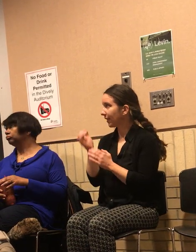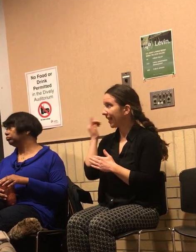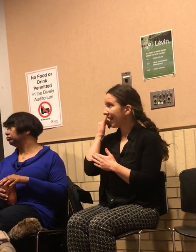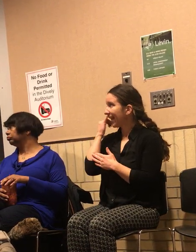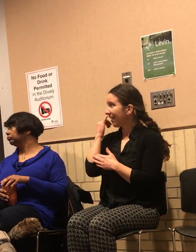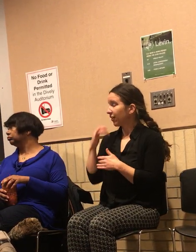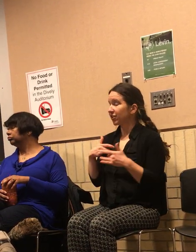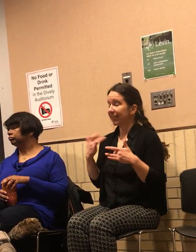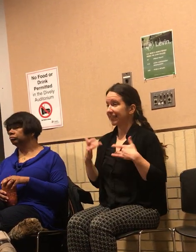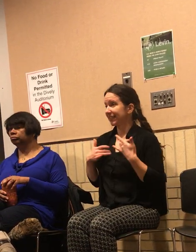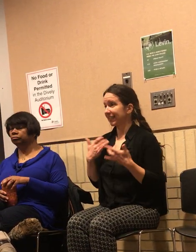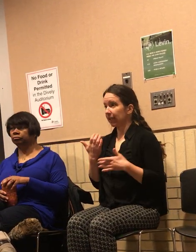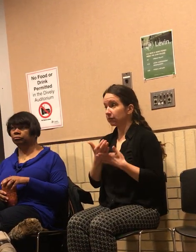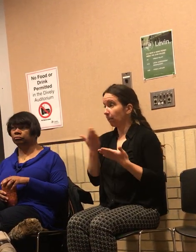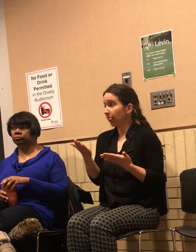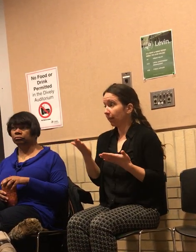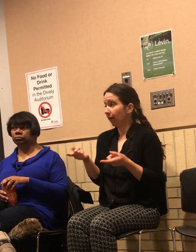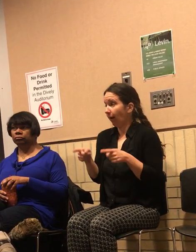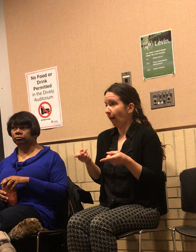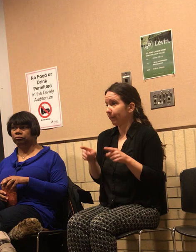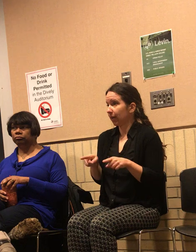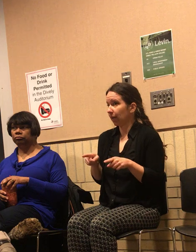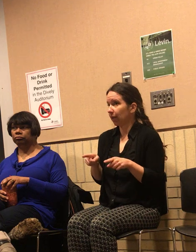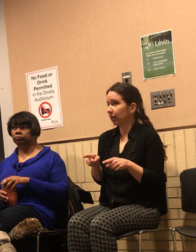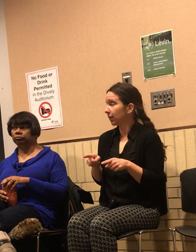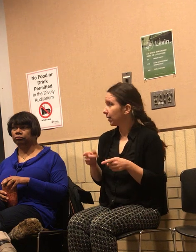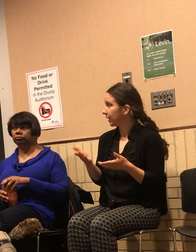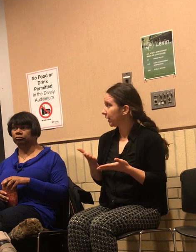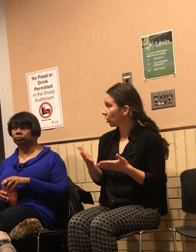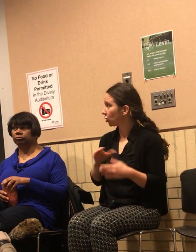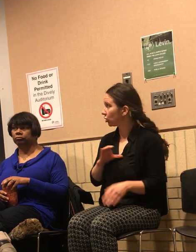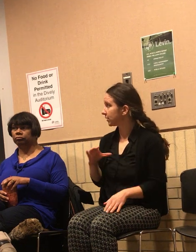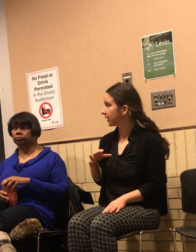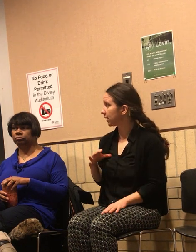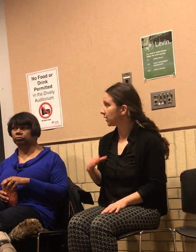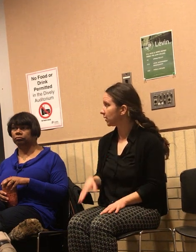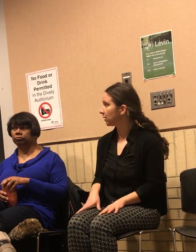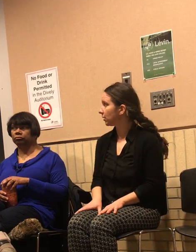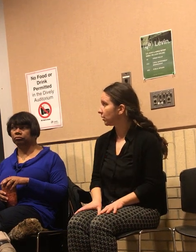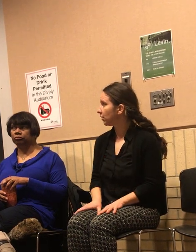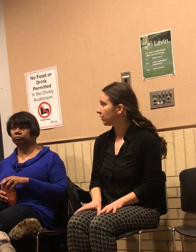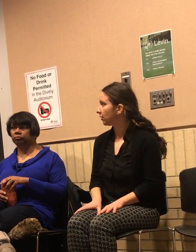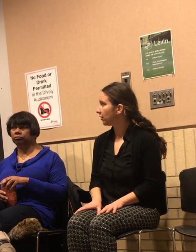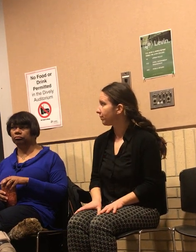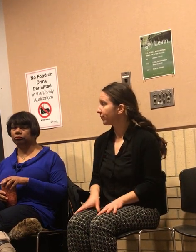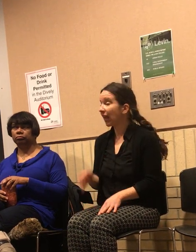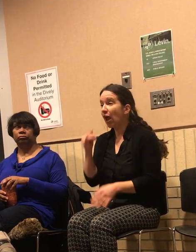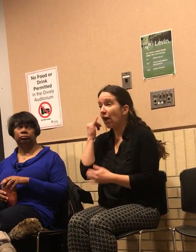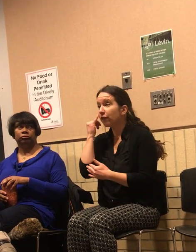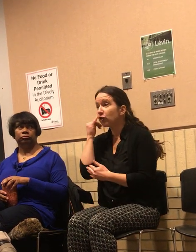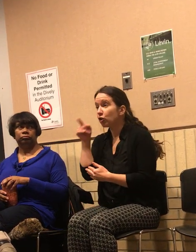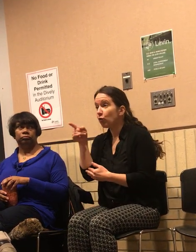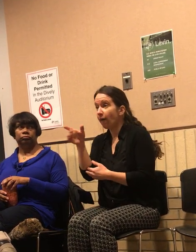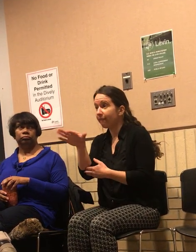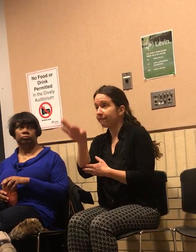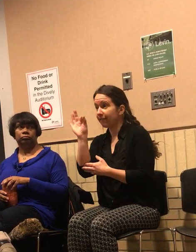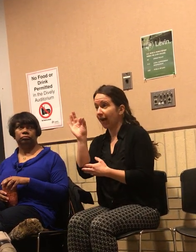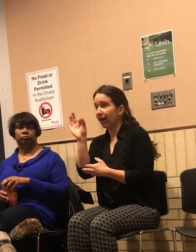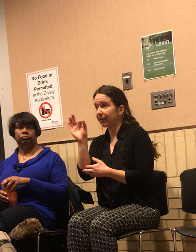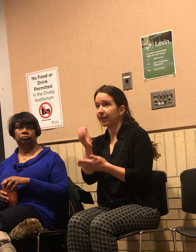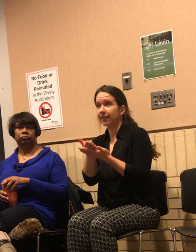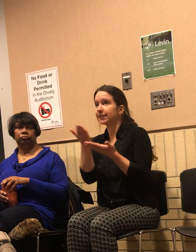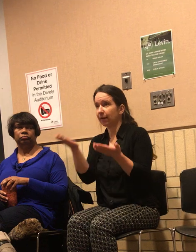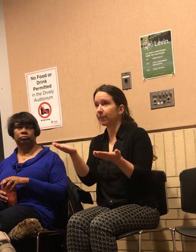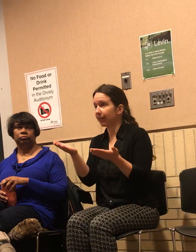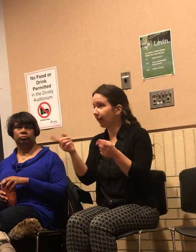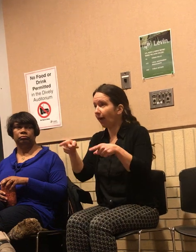as to how long it is. But if you find a good notice of something exciting happening in your city,